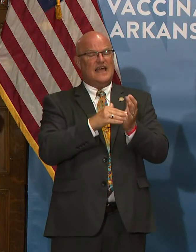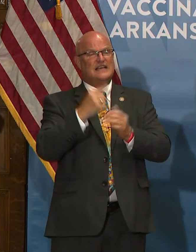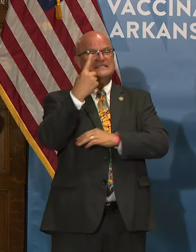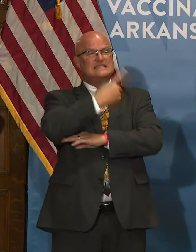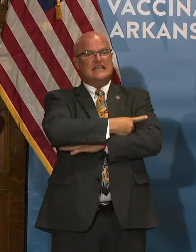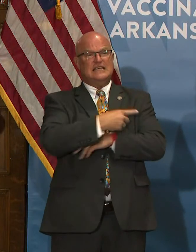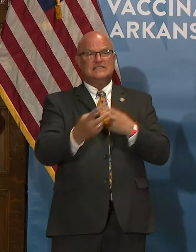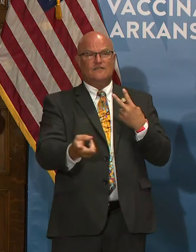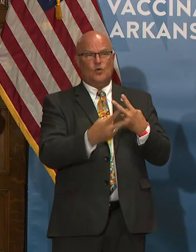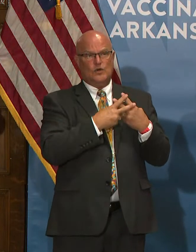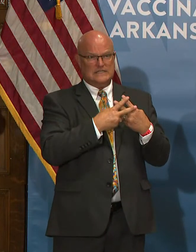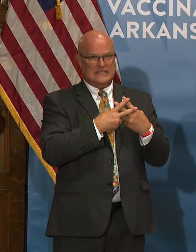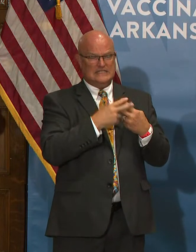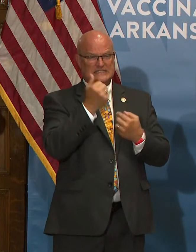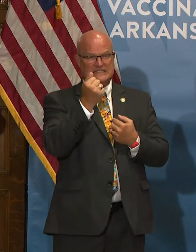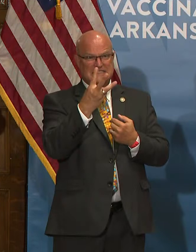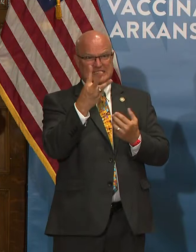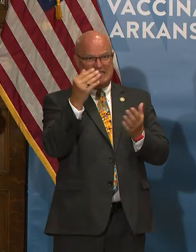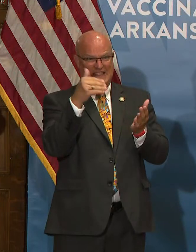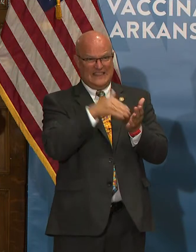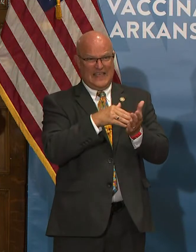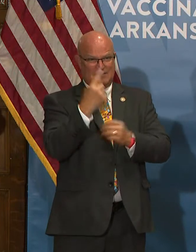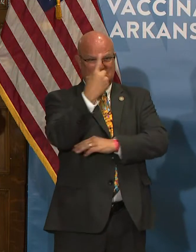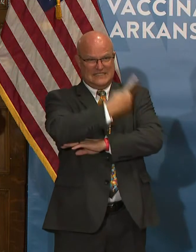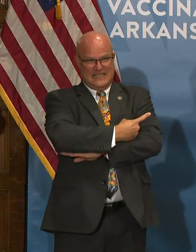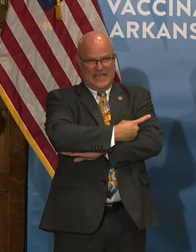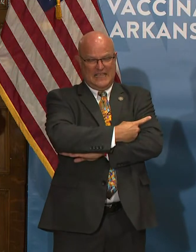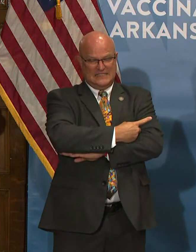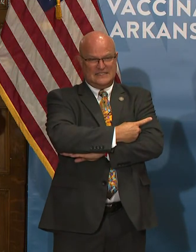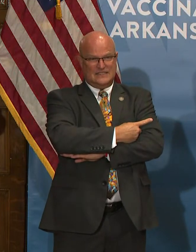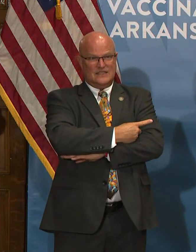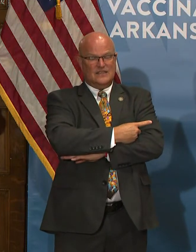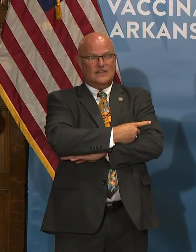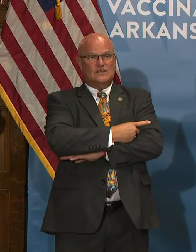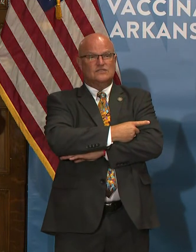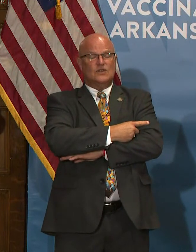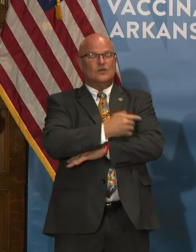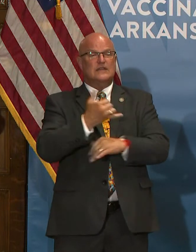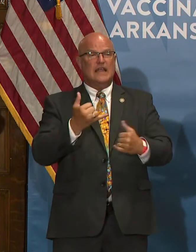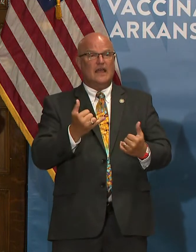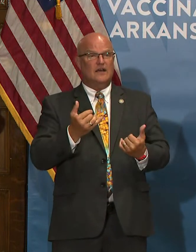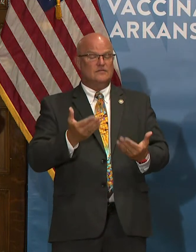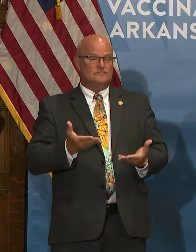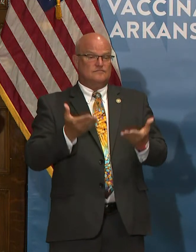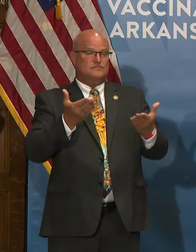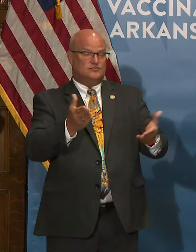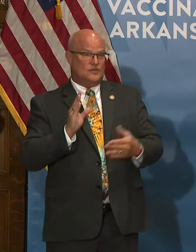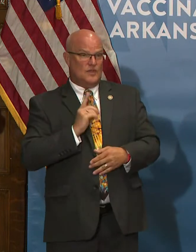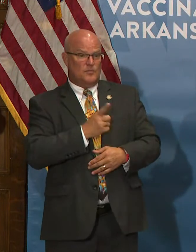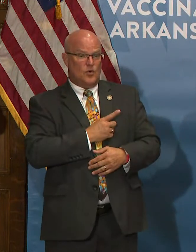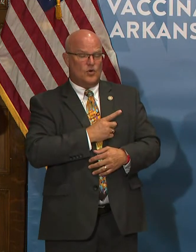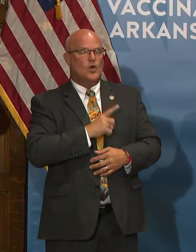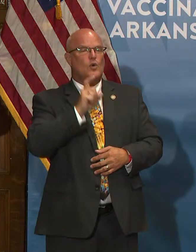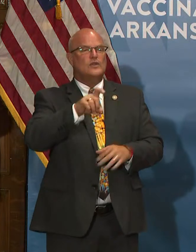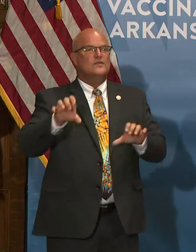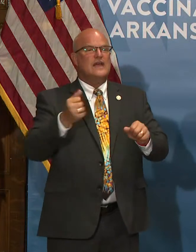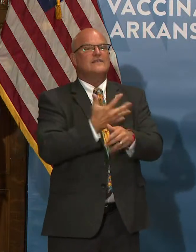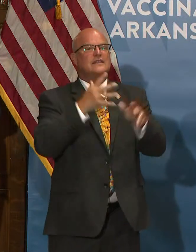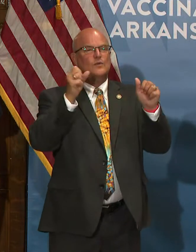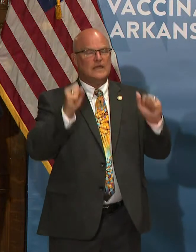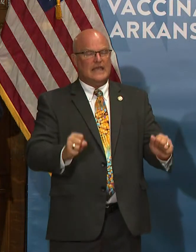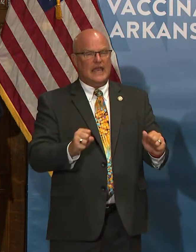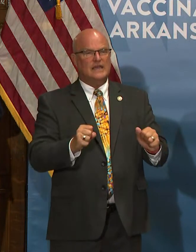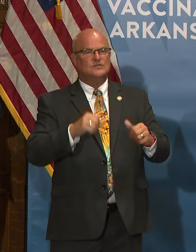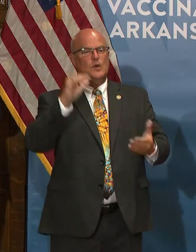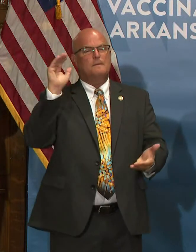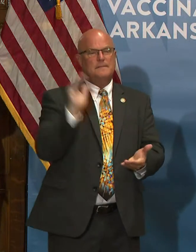student quarantines. And so her case to her board was, we need to do everything we can in order